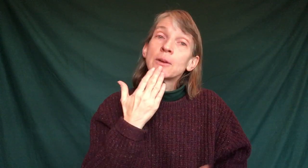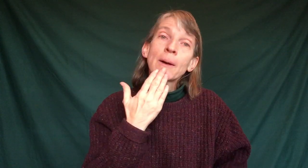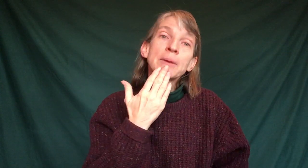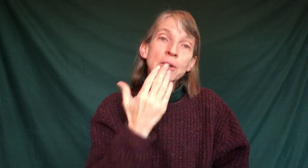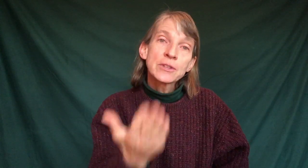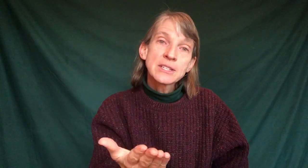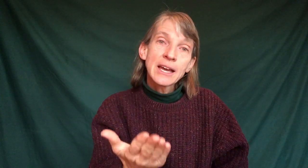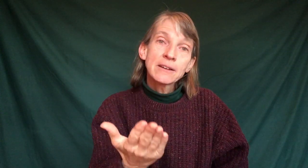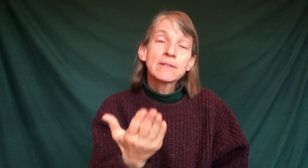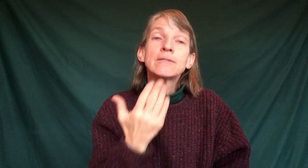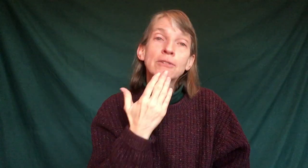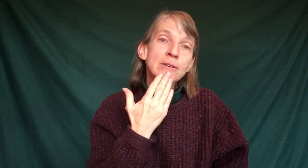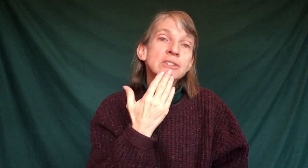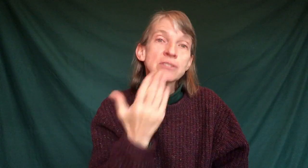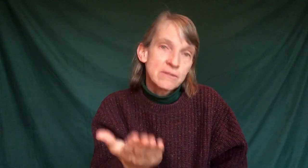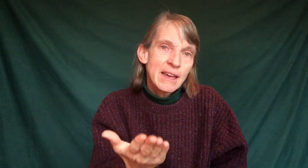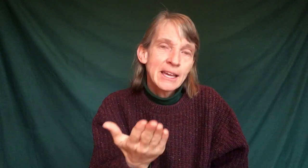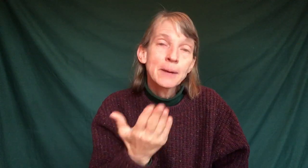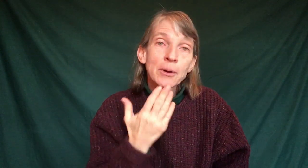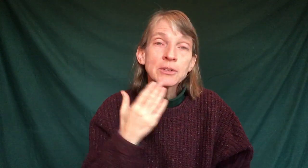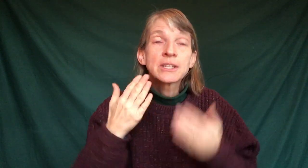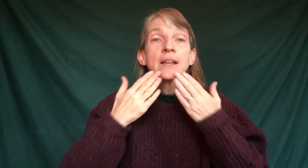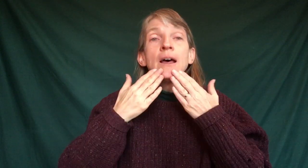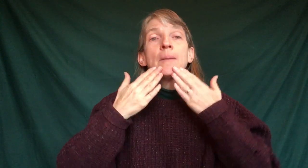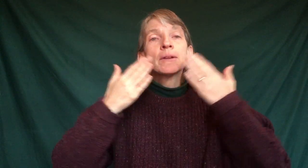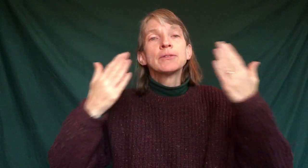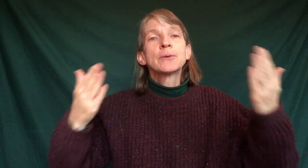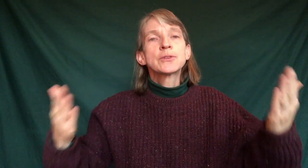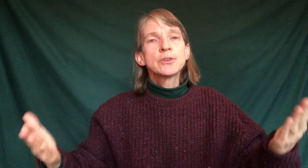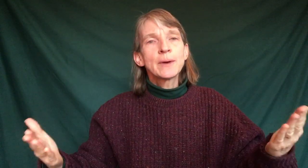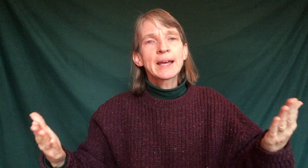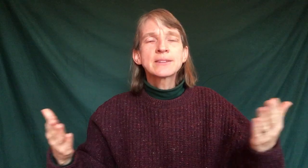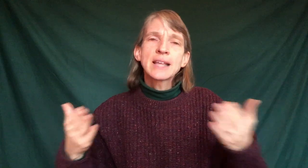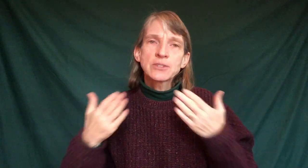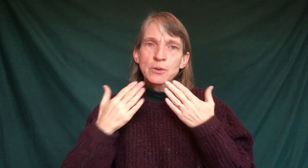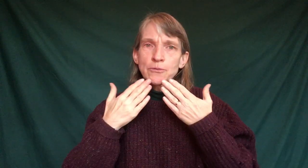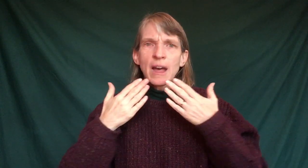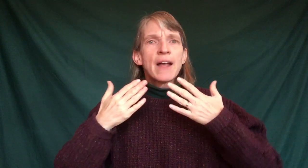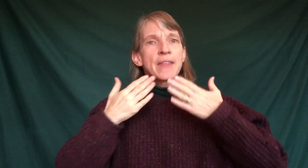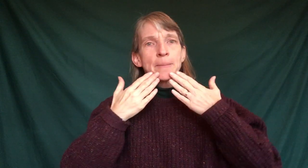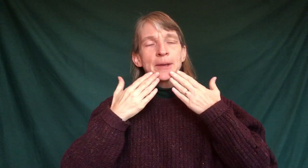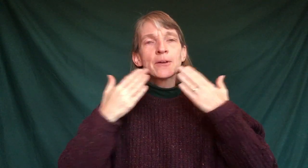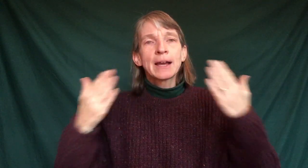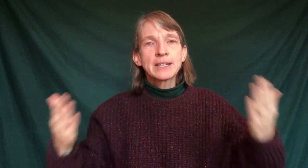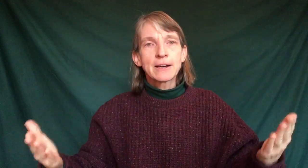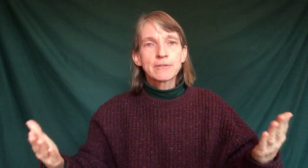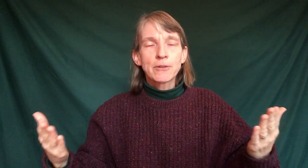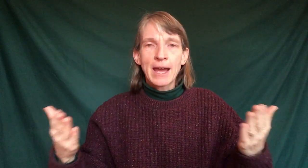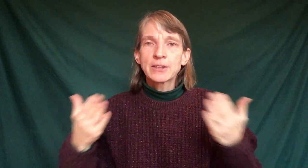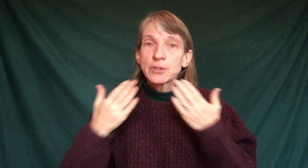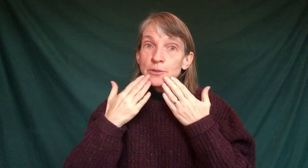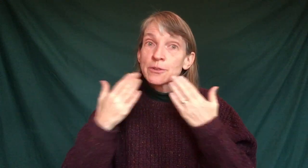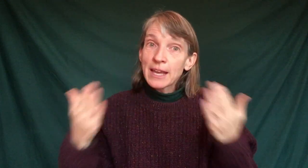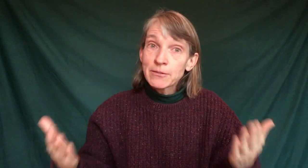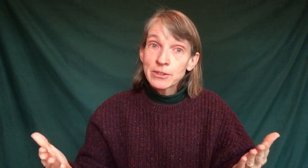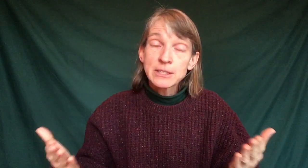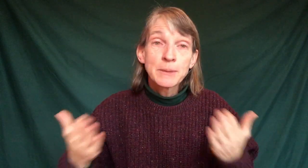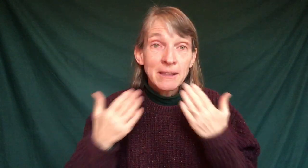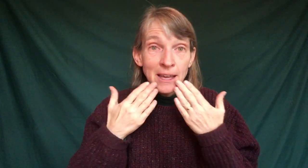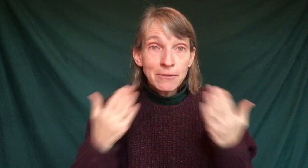probably know the sign for just thanking a person, but if you do it with two hands, that's sort of that bigger idea of gratitude, thankfulness, being thankful